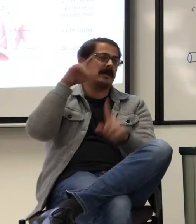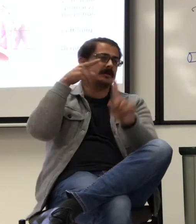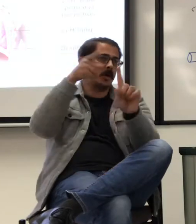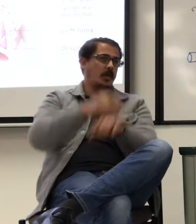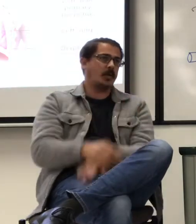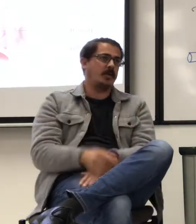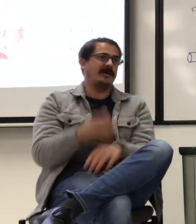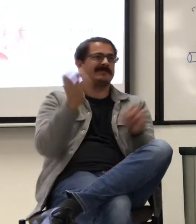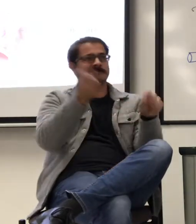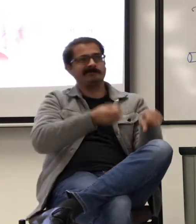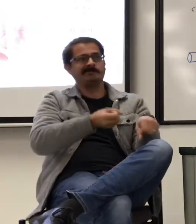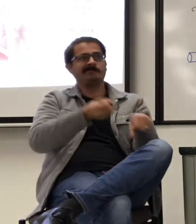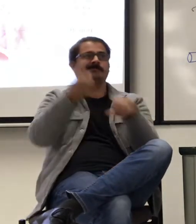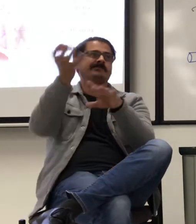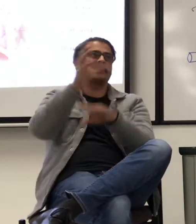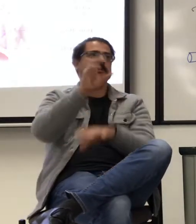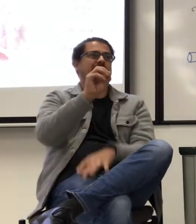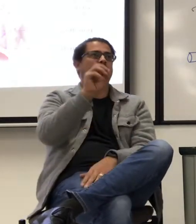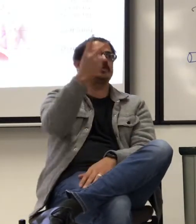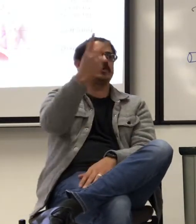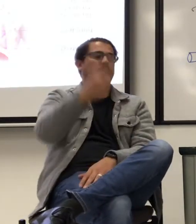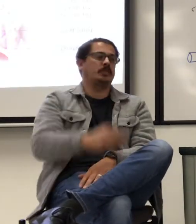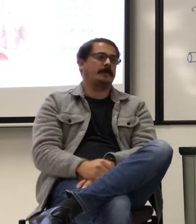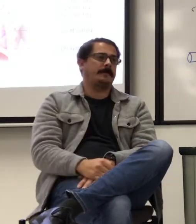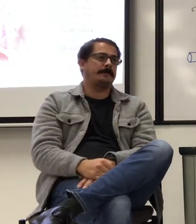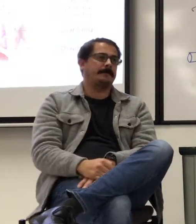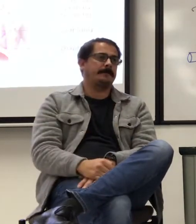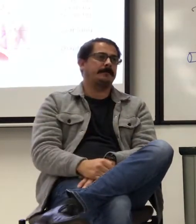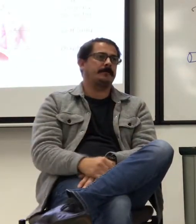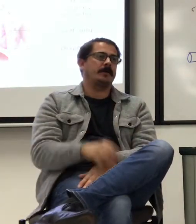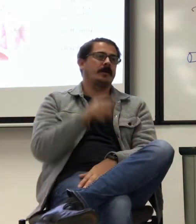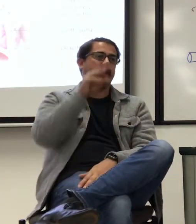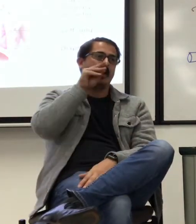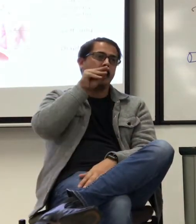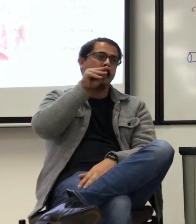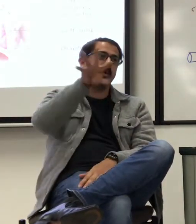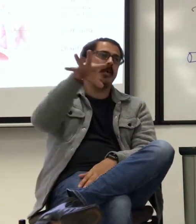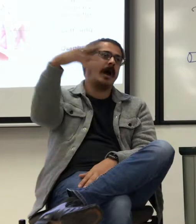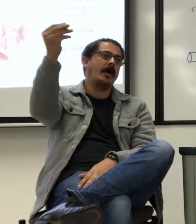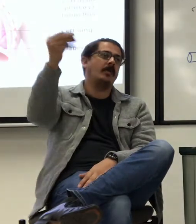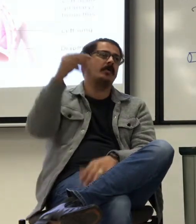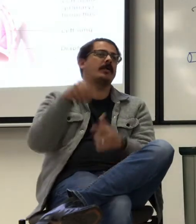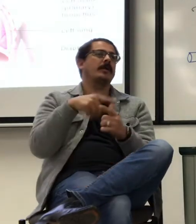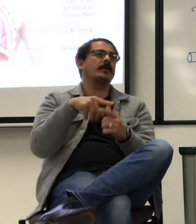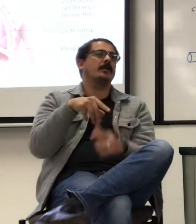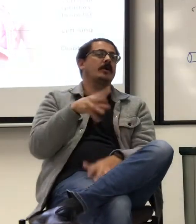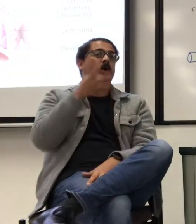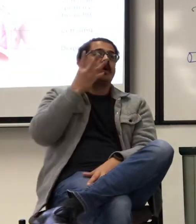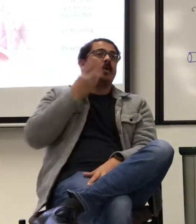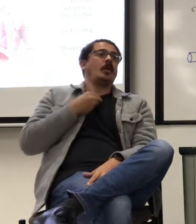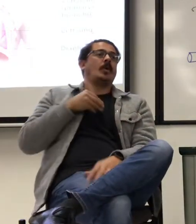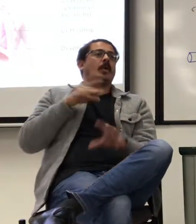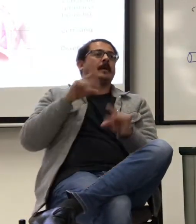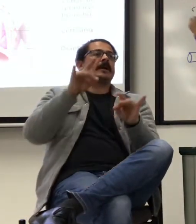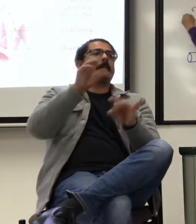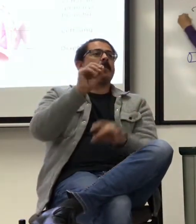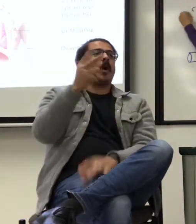Dump CO2, which can be breathed off, pick up O2 from the fresh air.